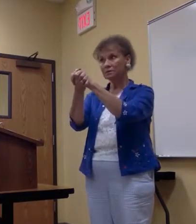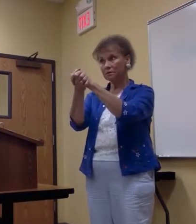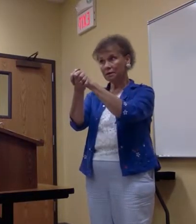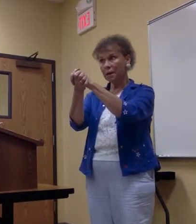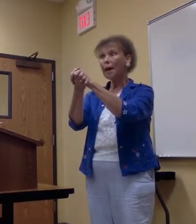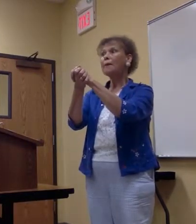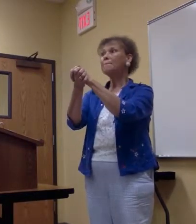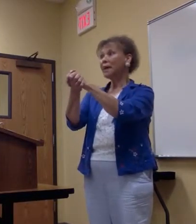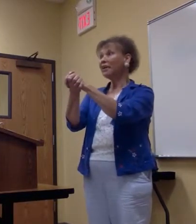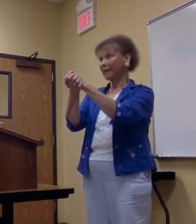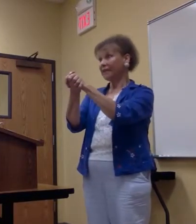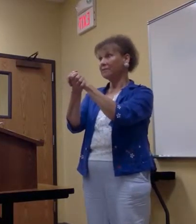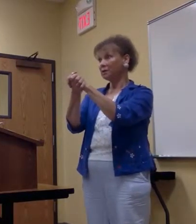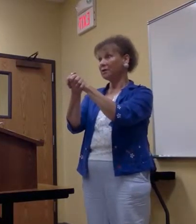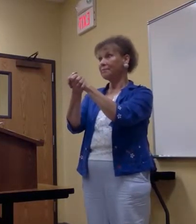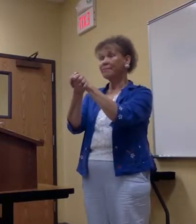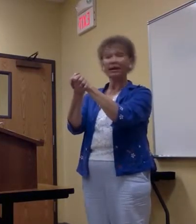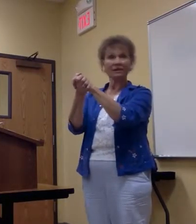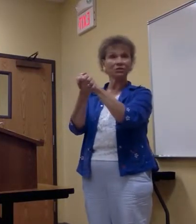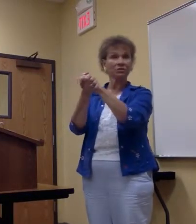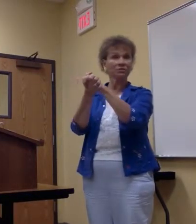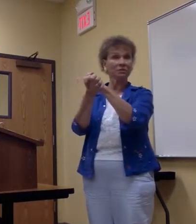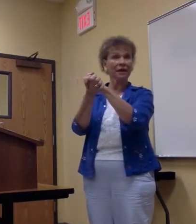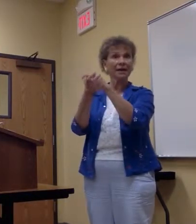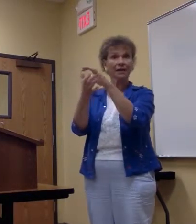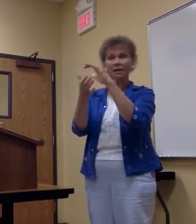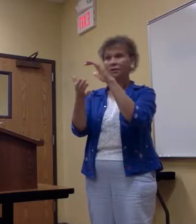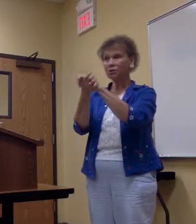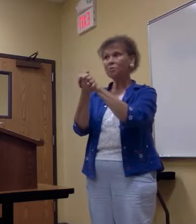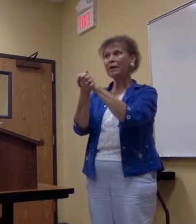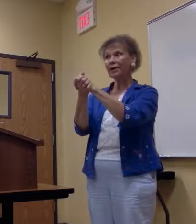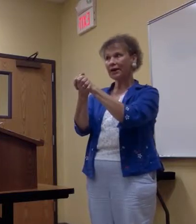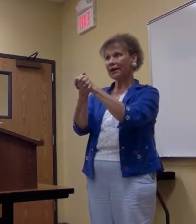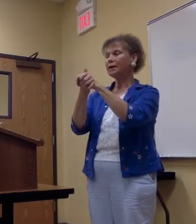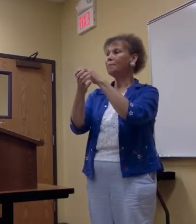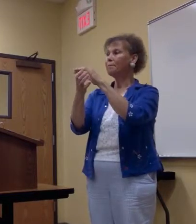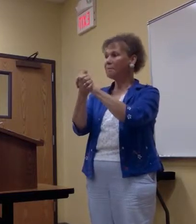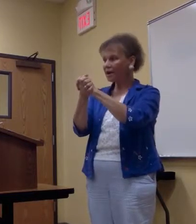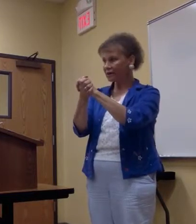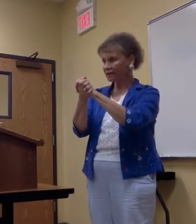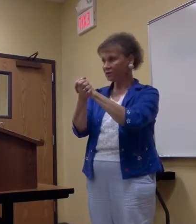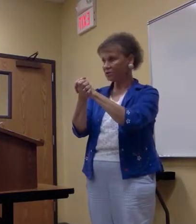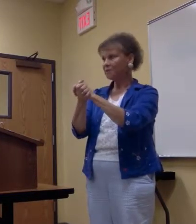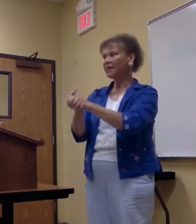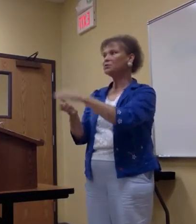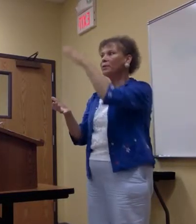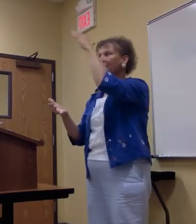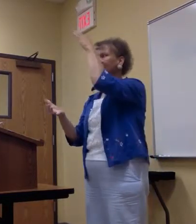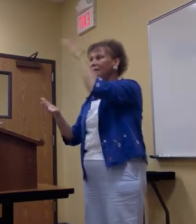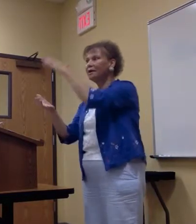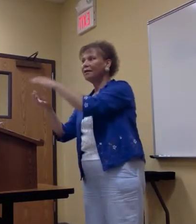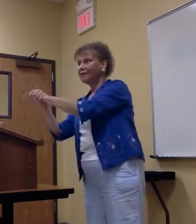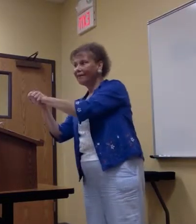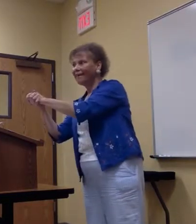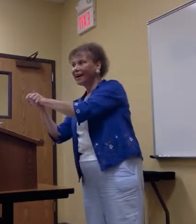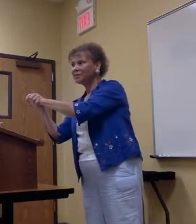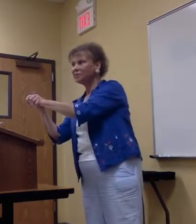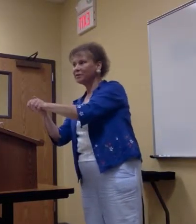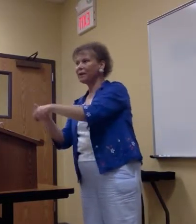or marriage, right? To marry, marriage. That's where we get husband, right? A male that is